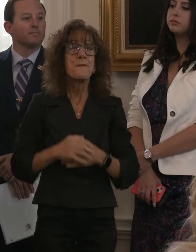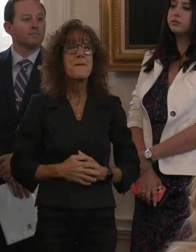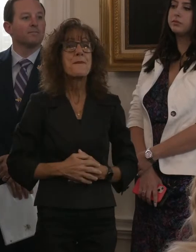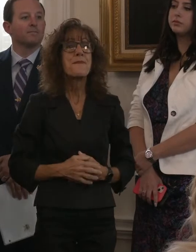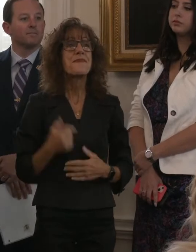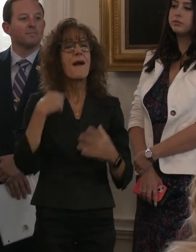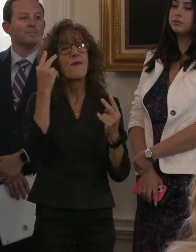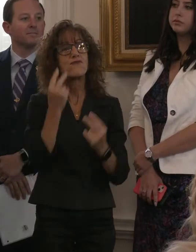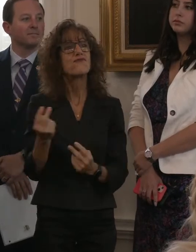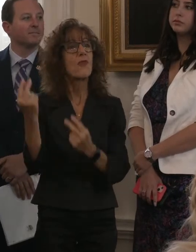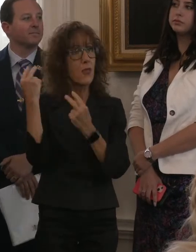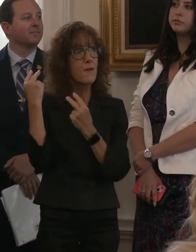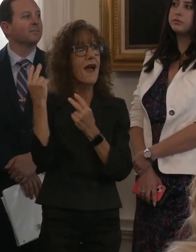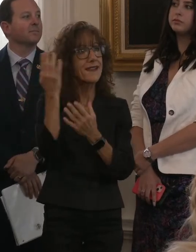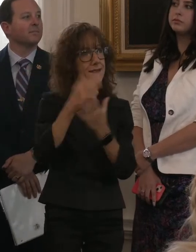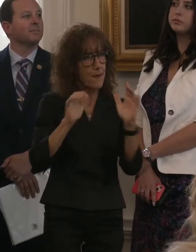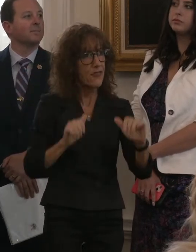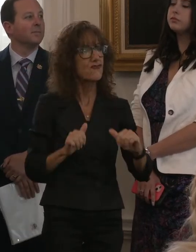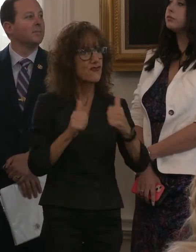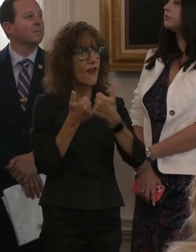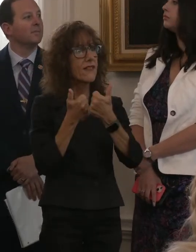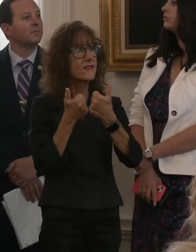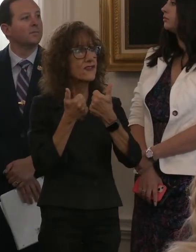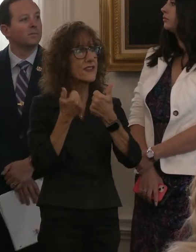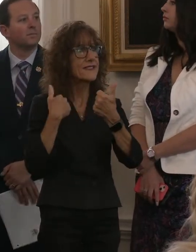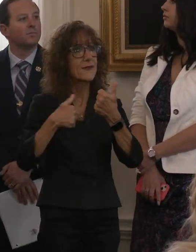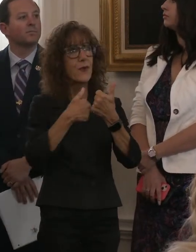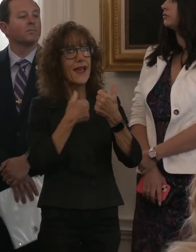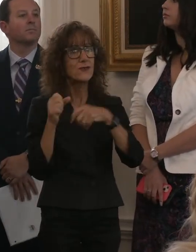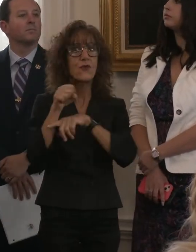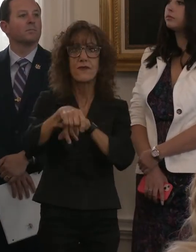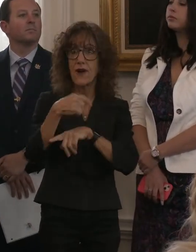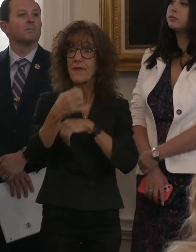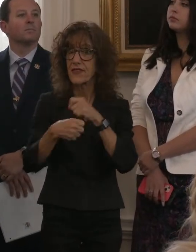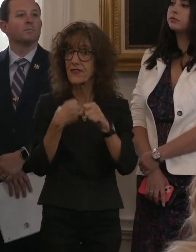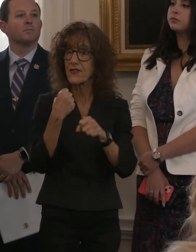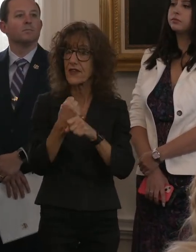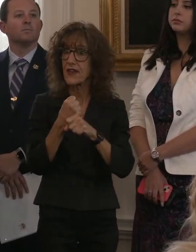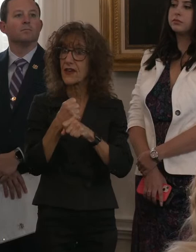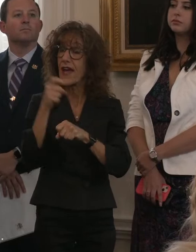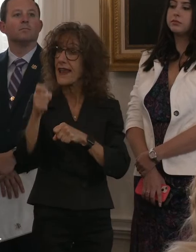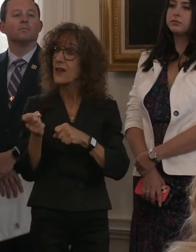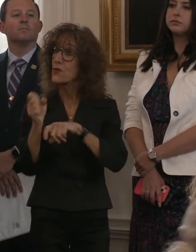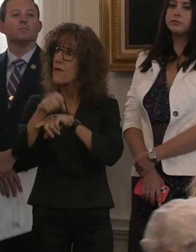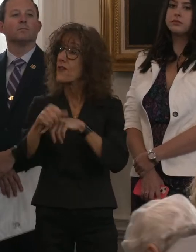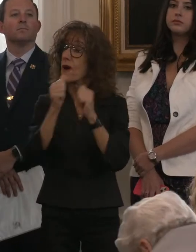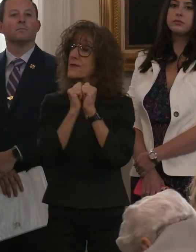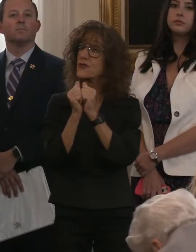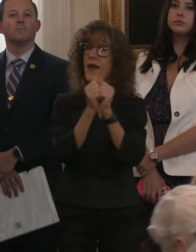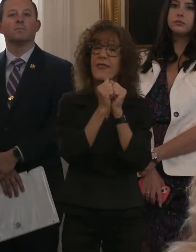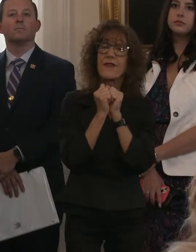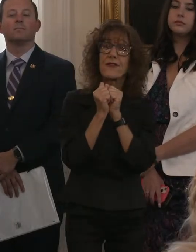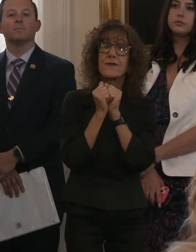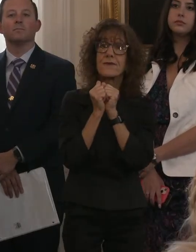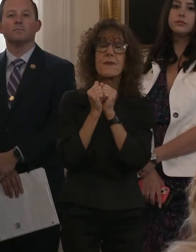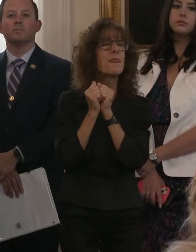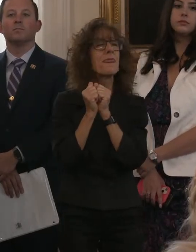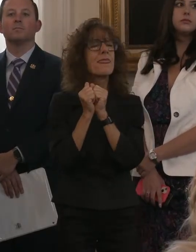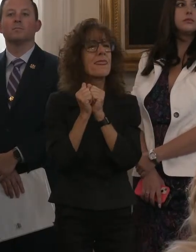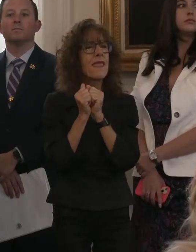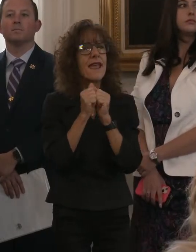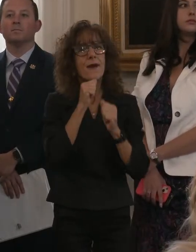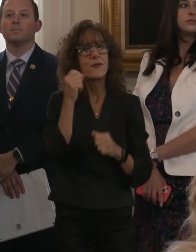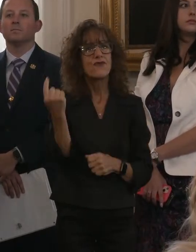take a look back at some of the challenges that we had to overcome this year and had to overcome them together. That it wasn't